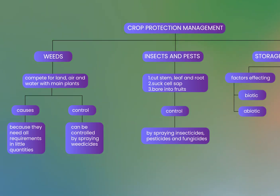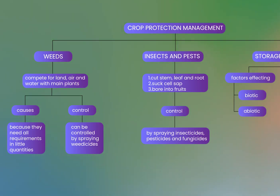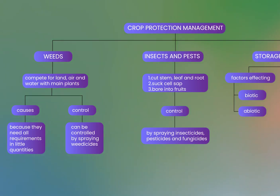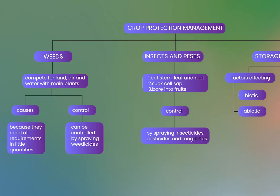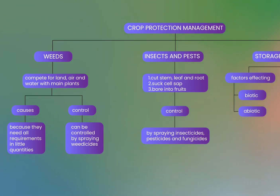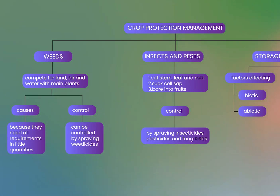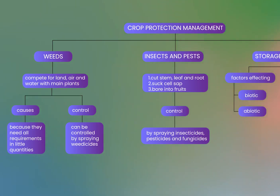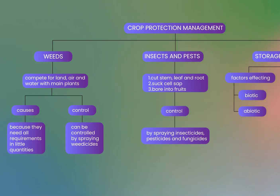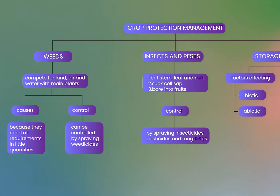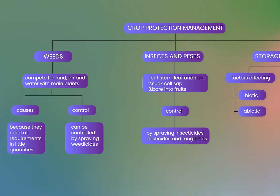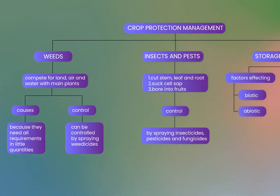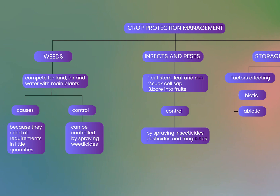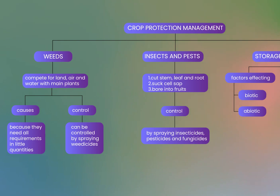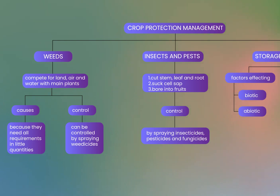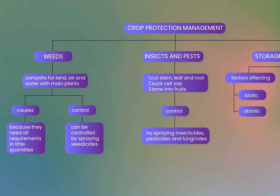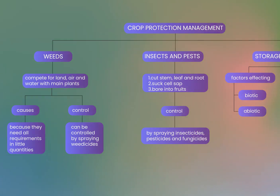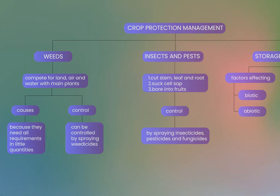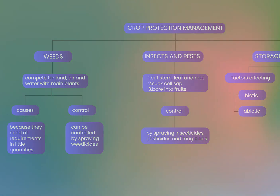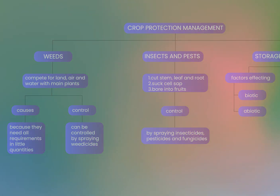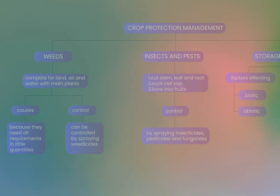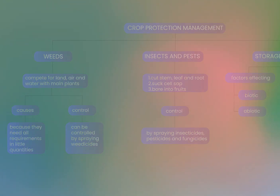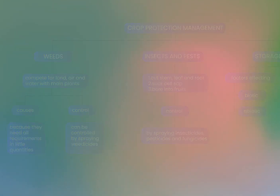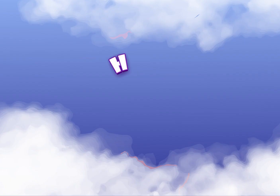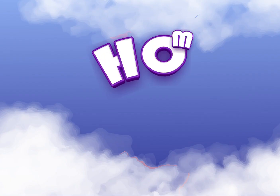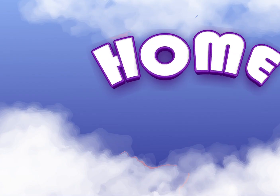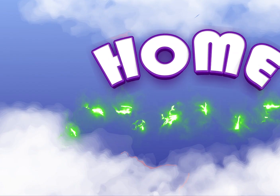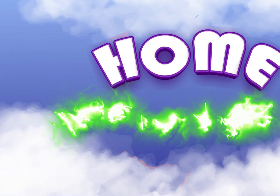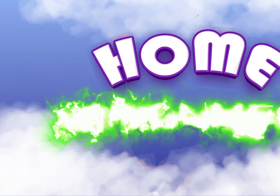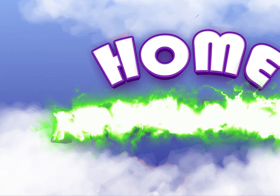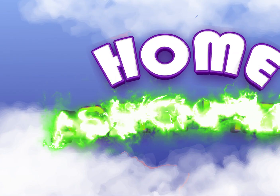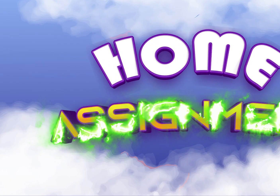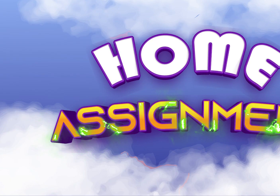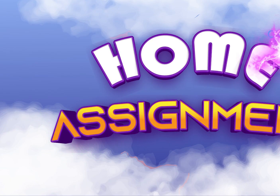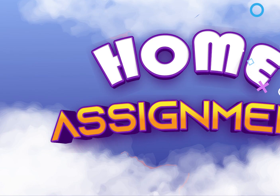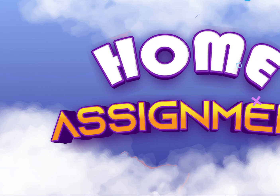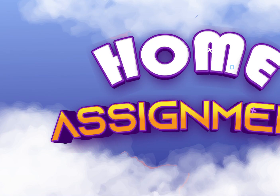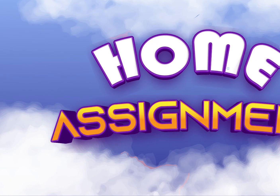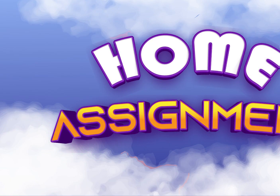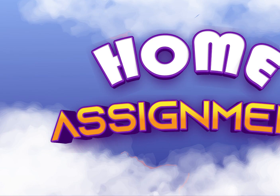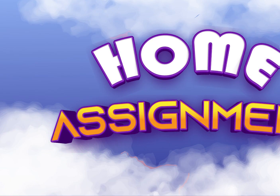Home assignment.